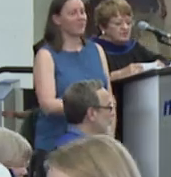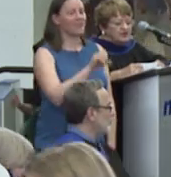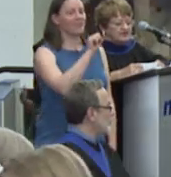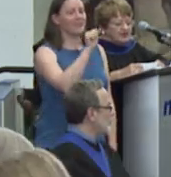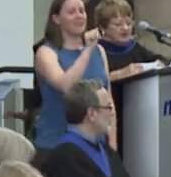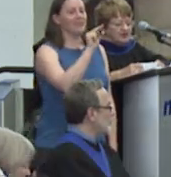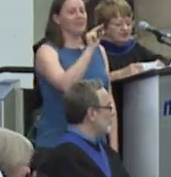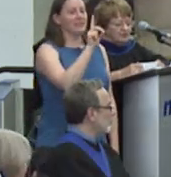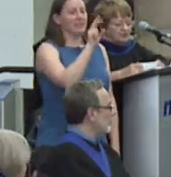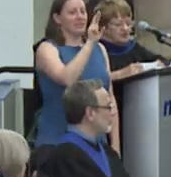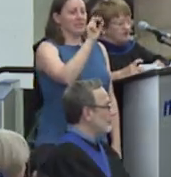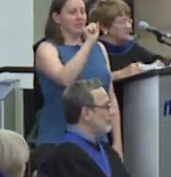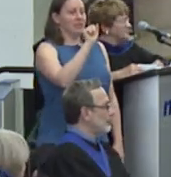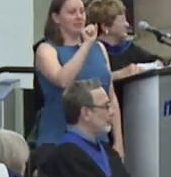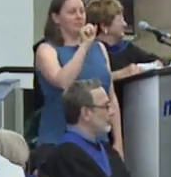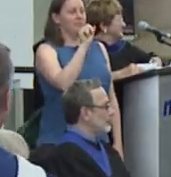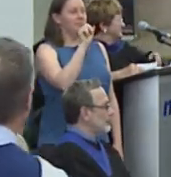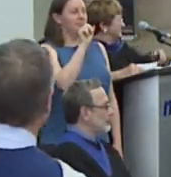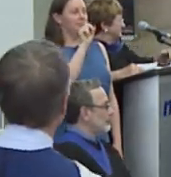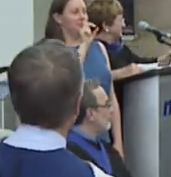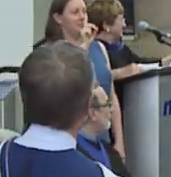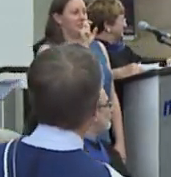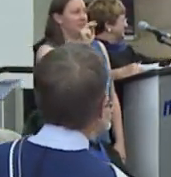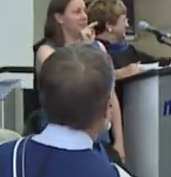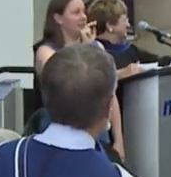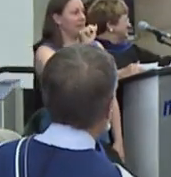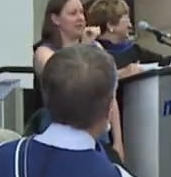Sandra Ballea with honors.